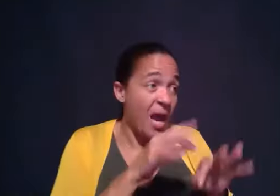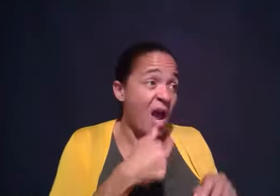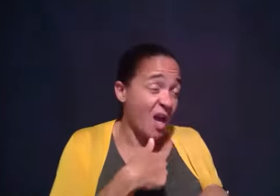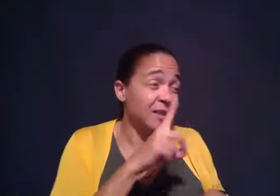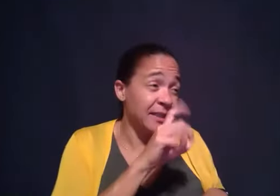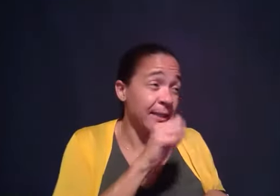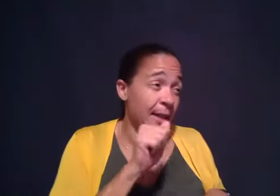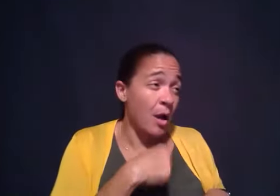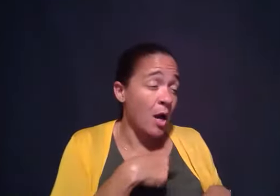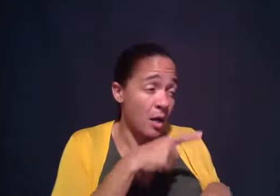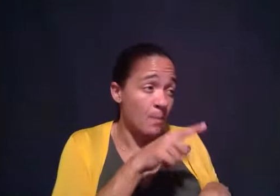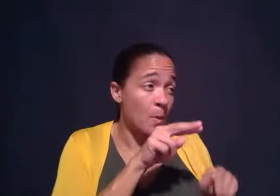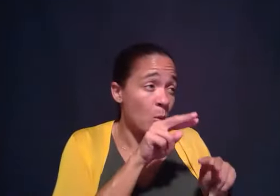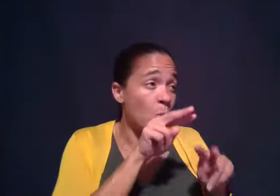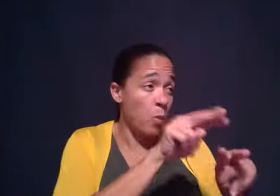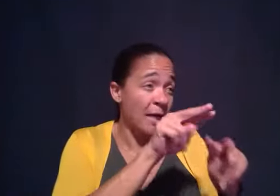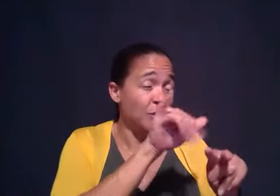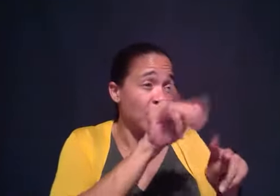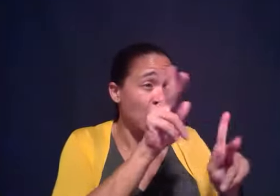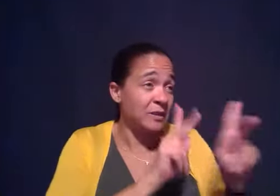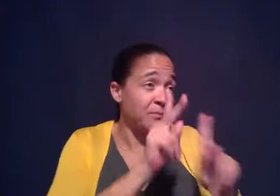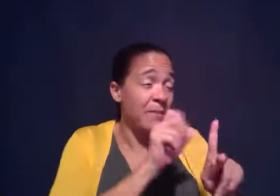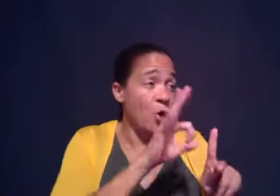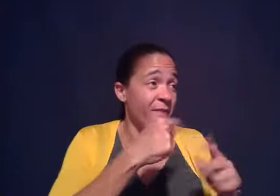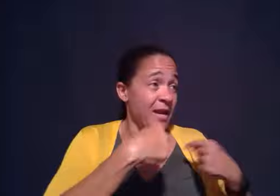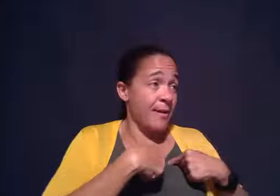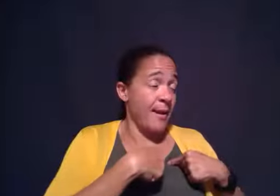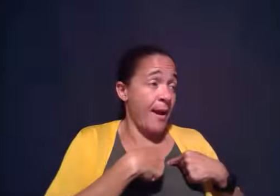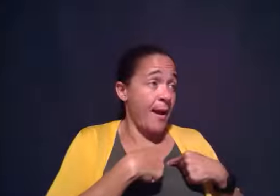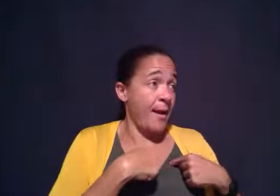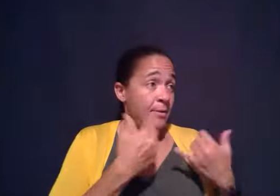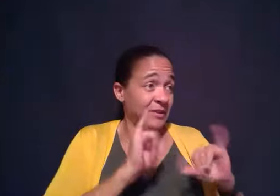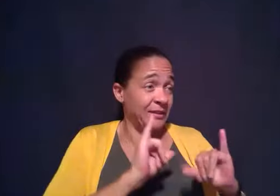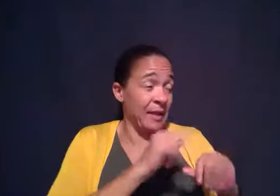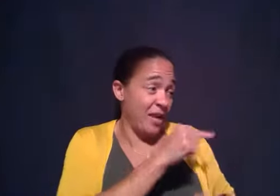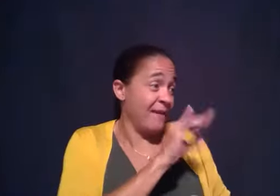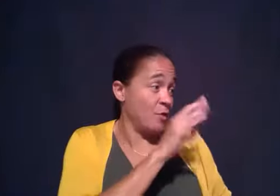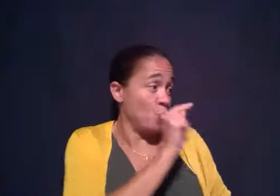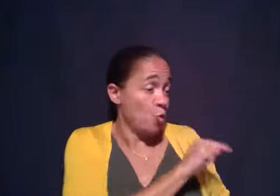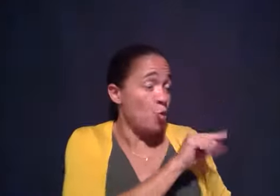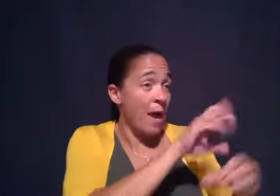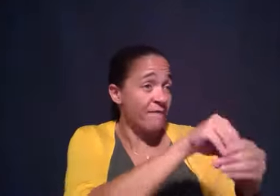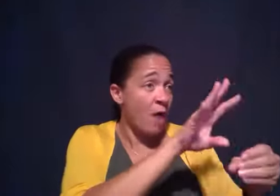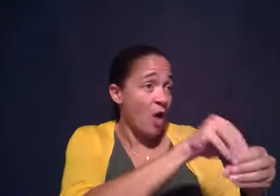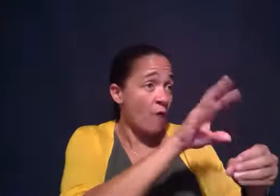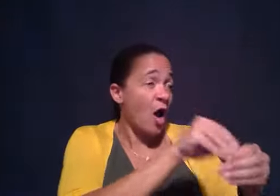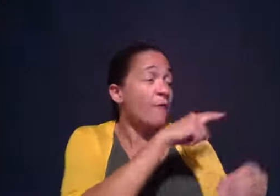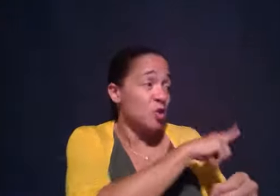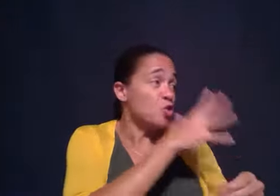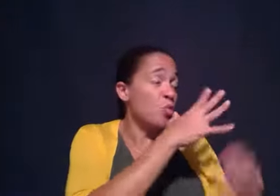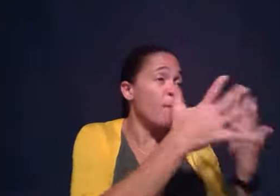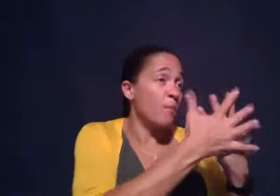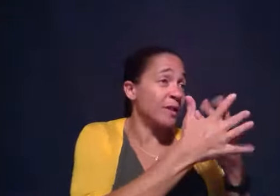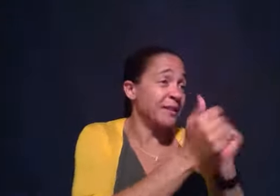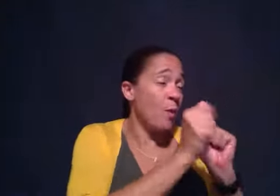those people, and that if I continued to hang out with those people, I would go to prison with them. And I was clean in